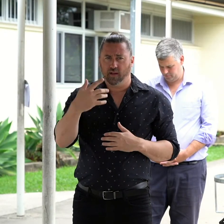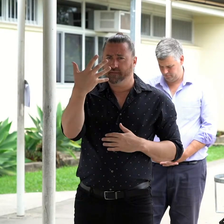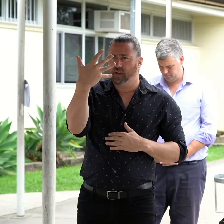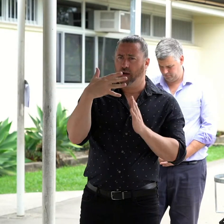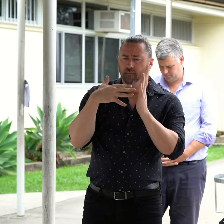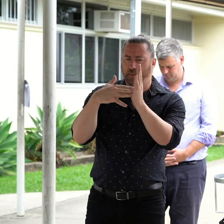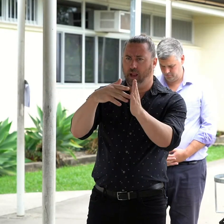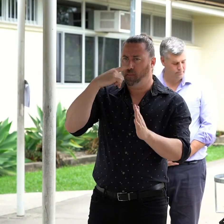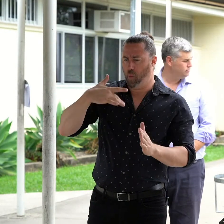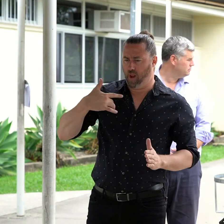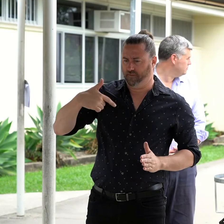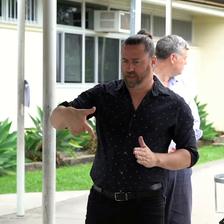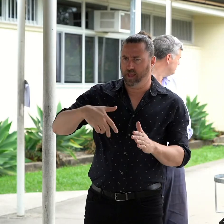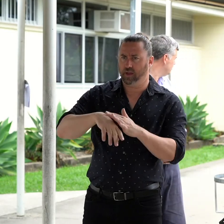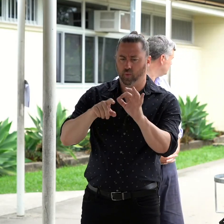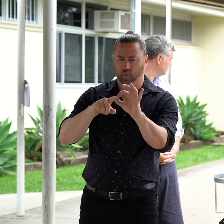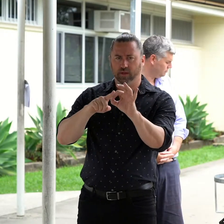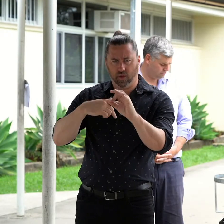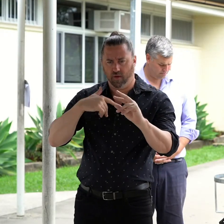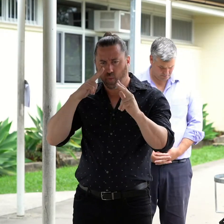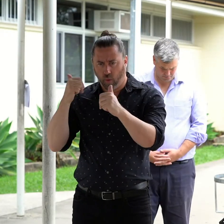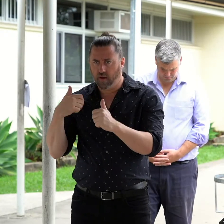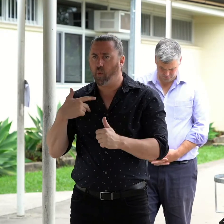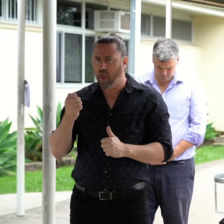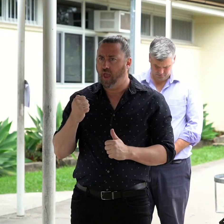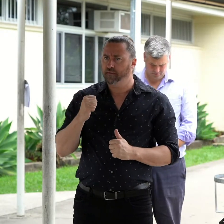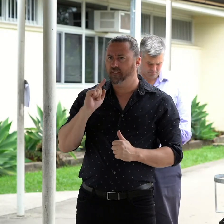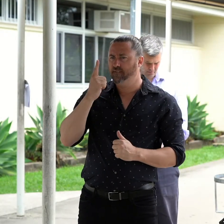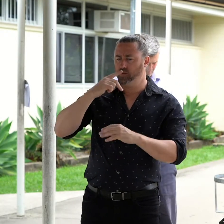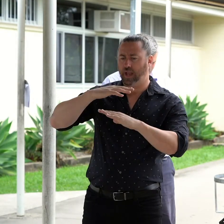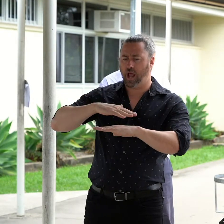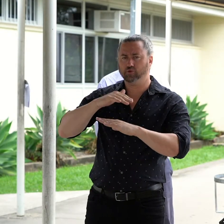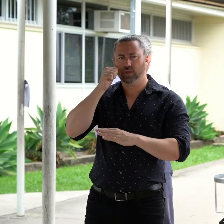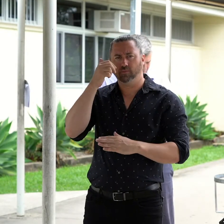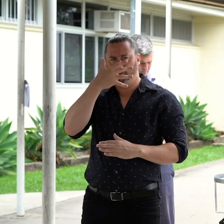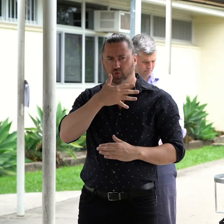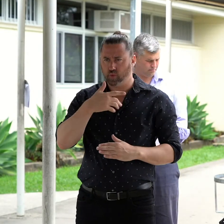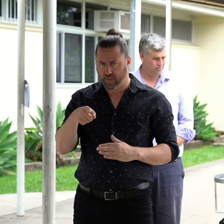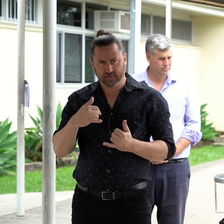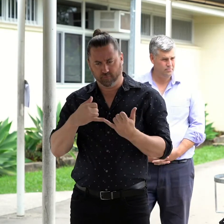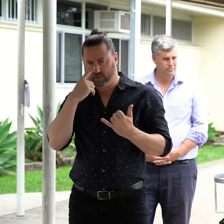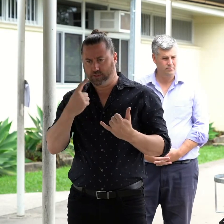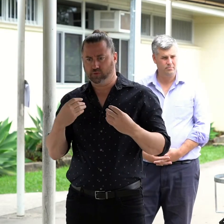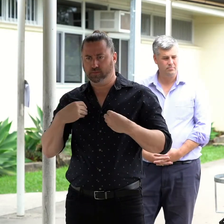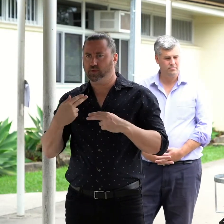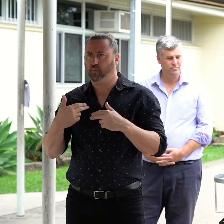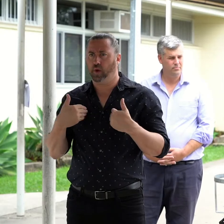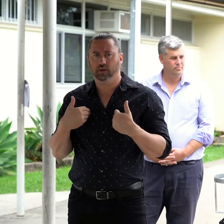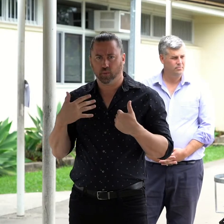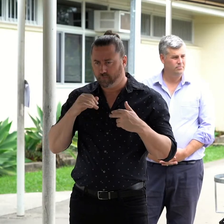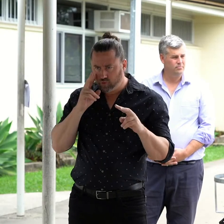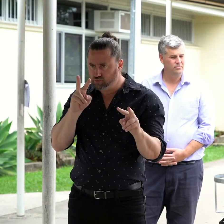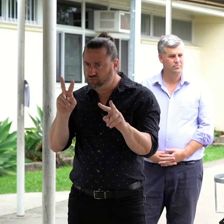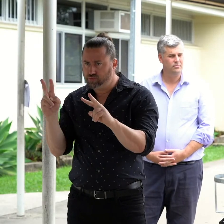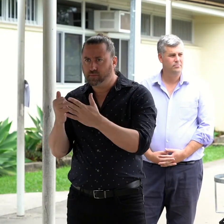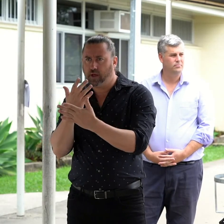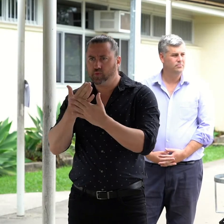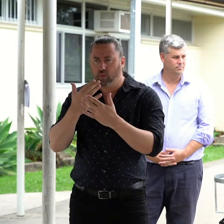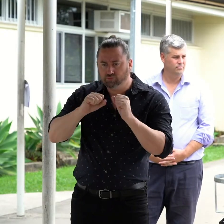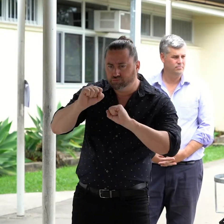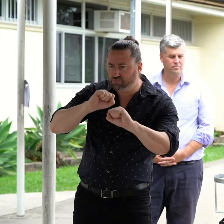to be responsible for, including our First Nations people. So we take that very seriously. Our roadmap, we believe, is safe,